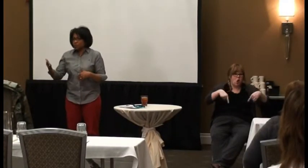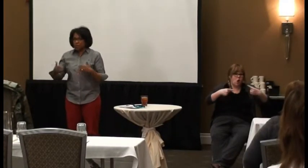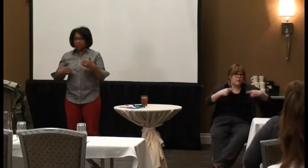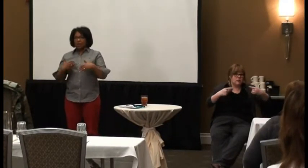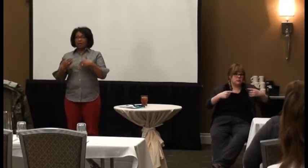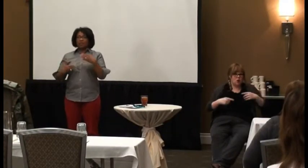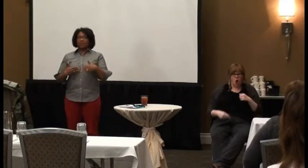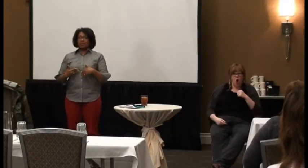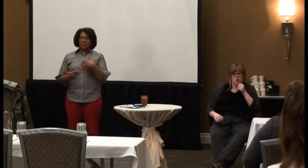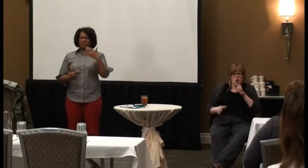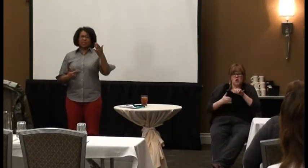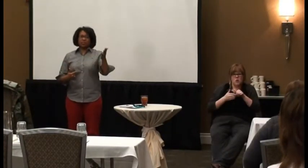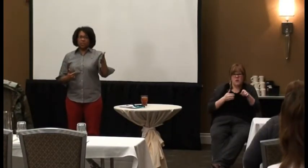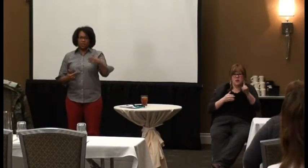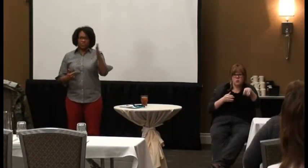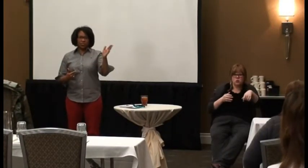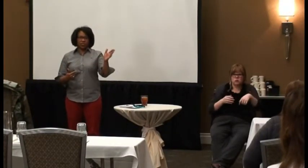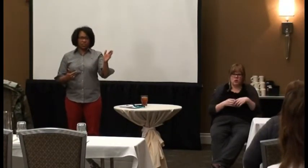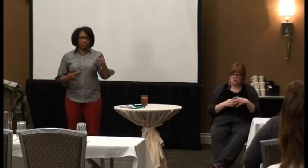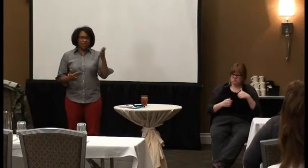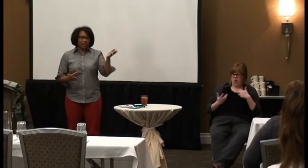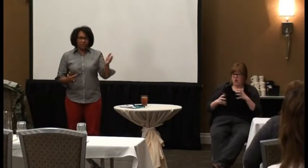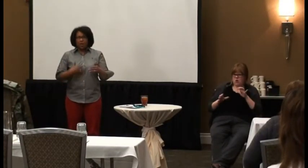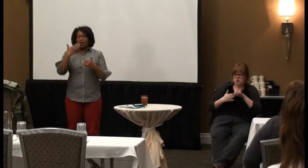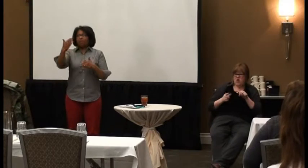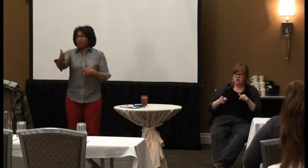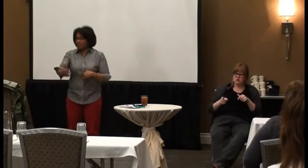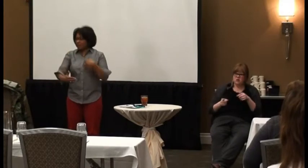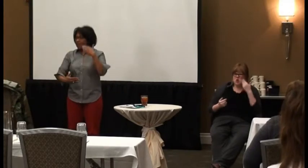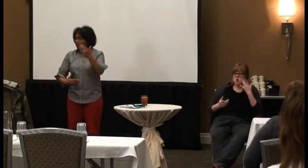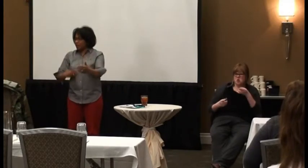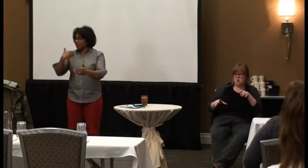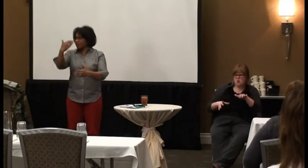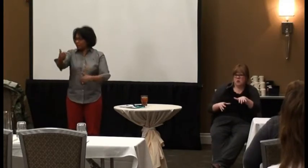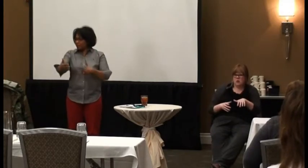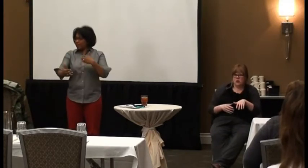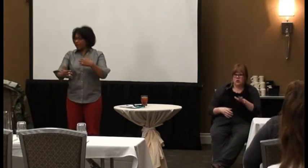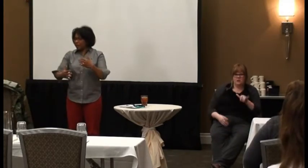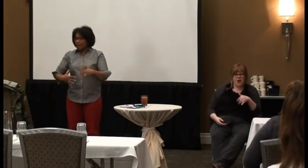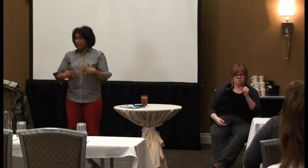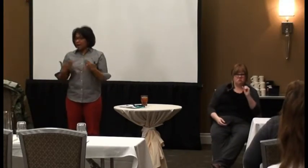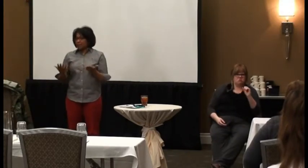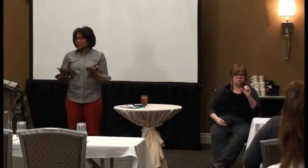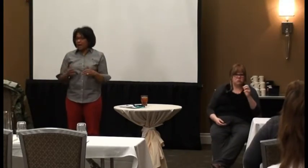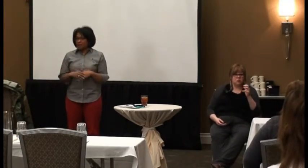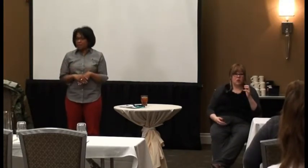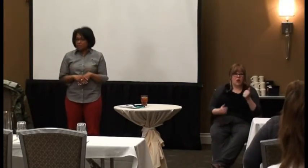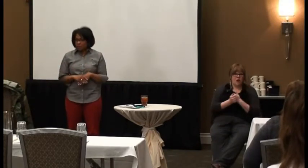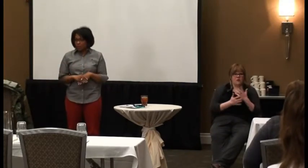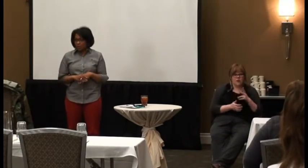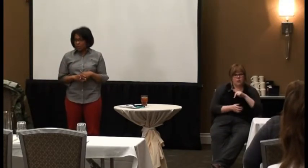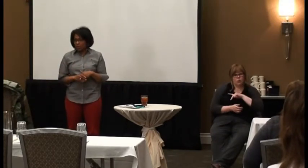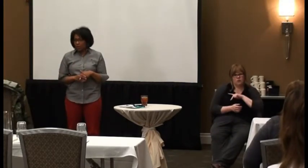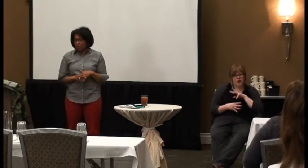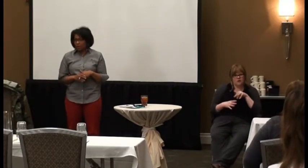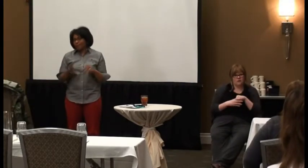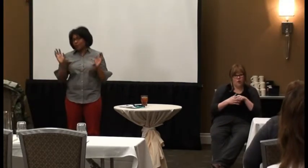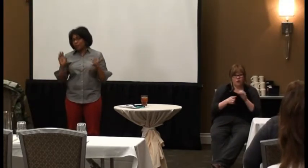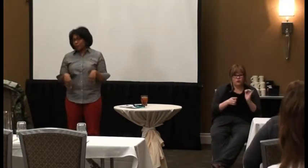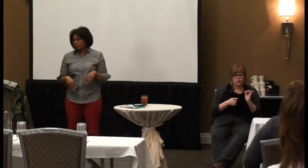way it should be done. Everything is, I'm not doing that because you don't know what you're doing. You can't be. Everything is there. And it's not just